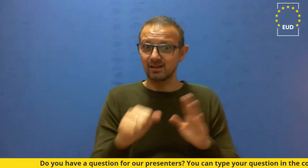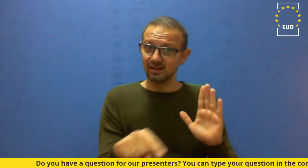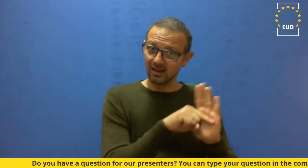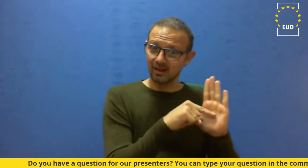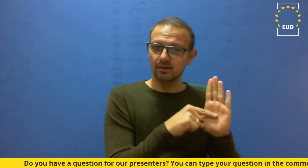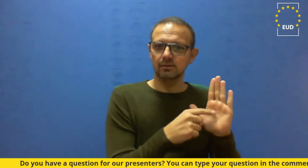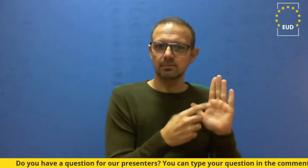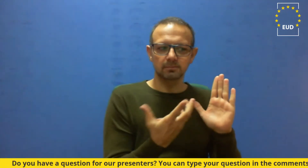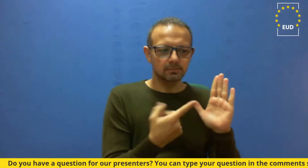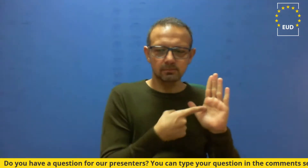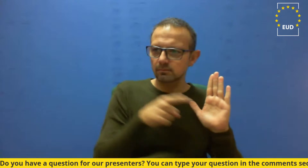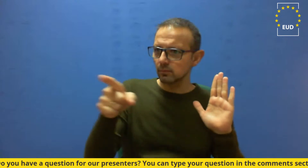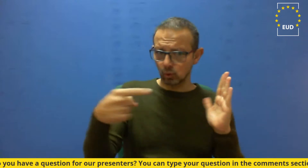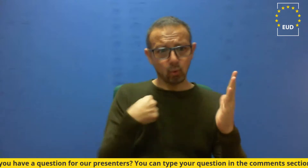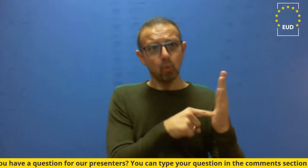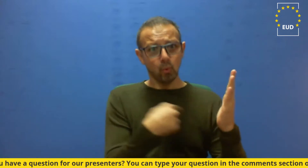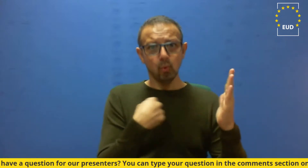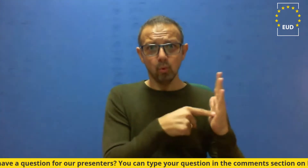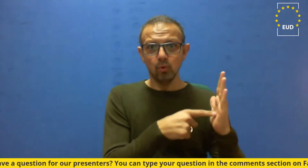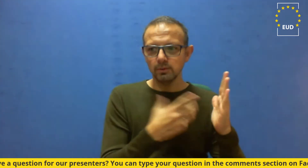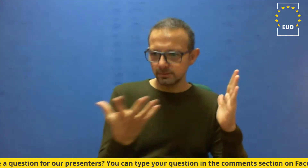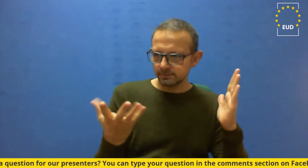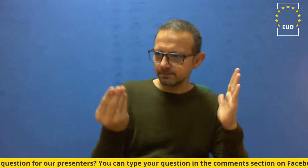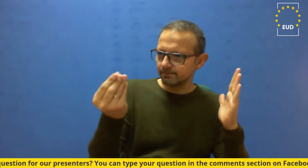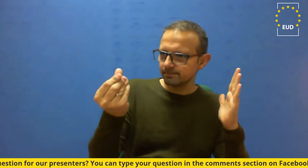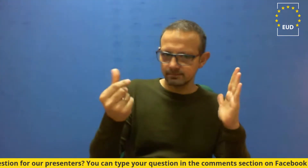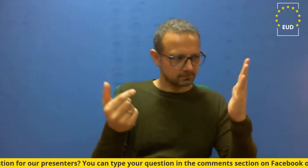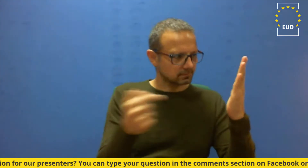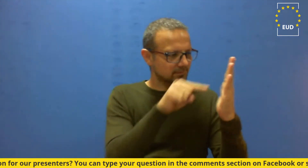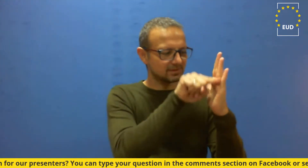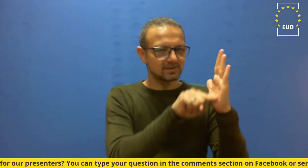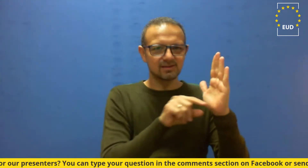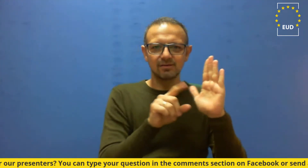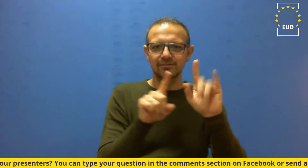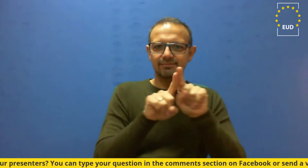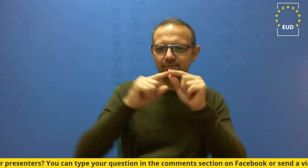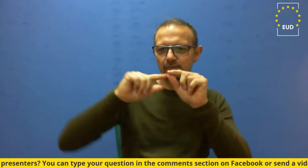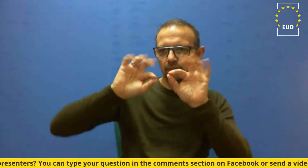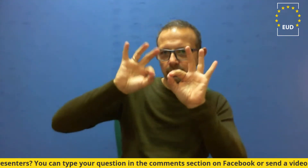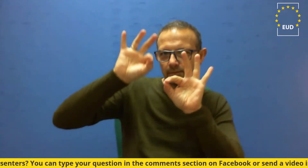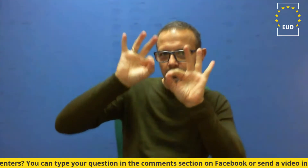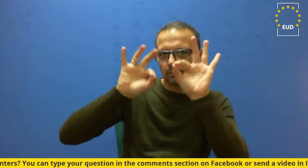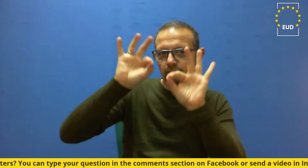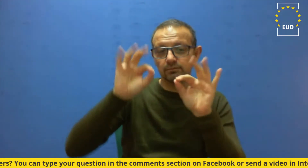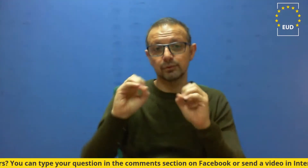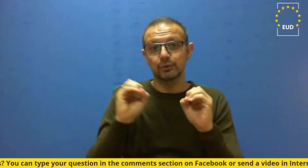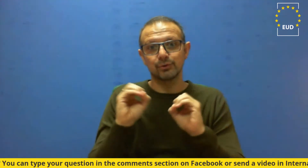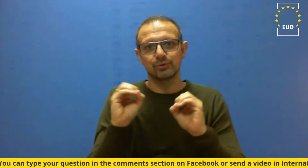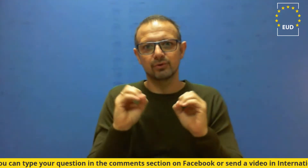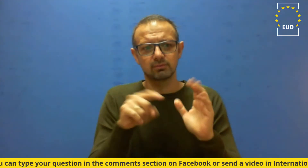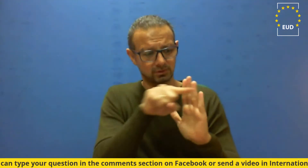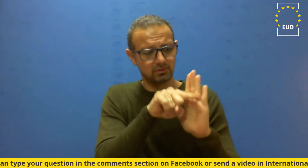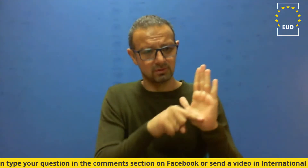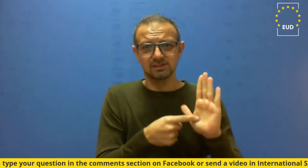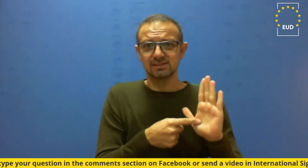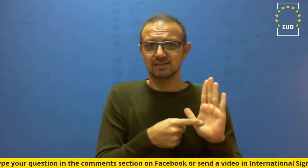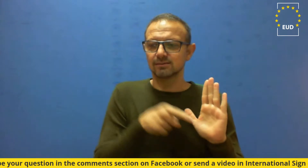evaluation process to make sure that there are quality standards to have sign language interpreters working specifically for